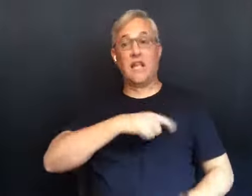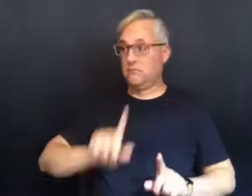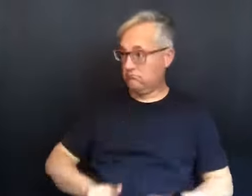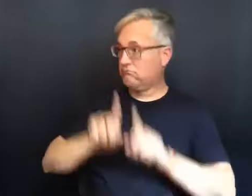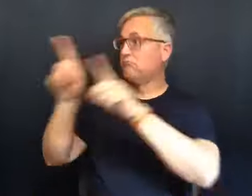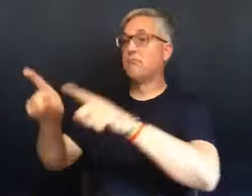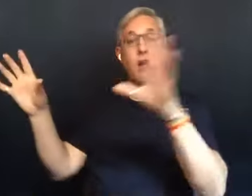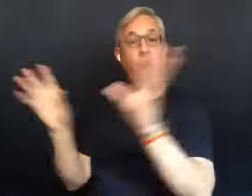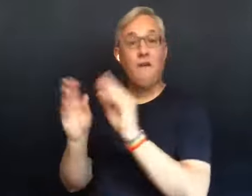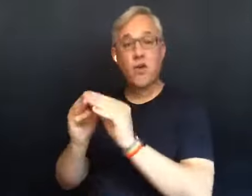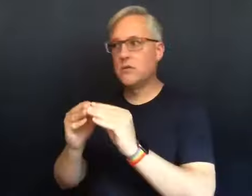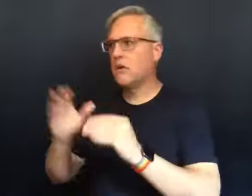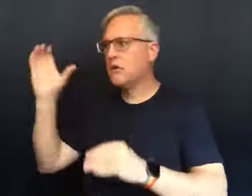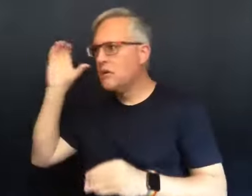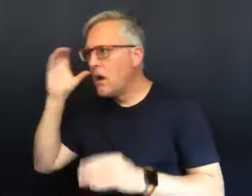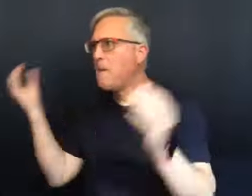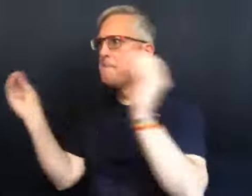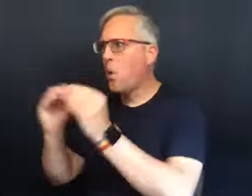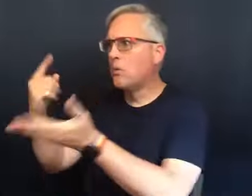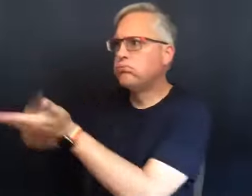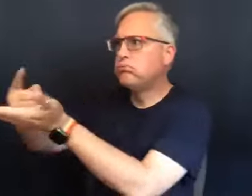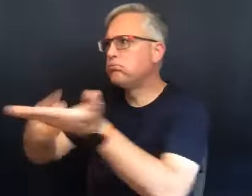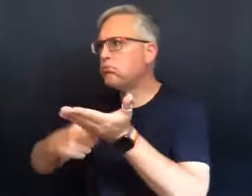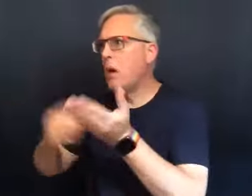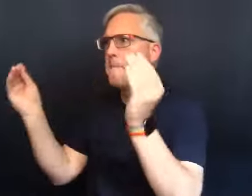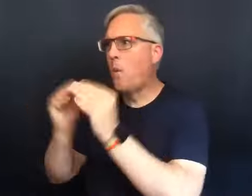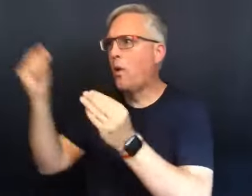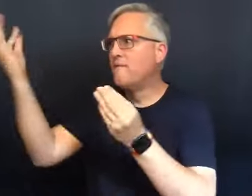informed. They didn't have the benefit of the full conference discussion.